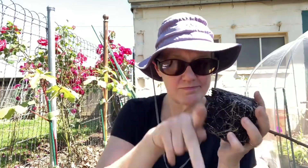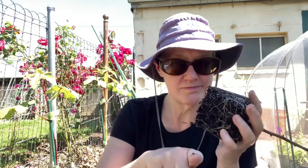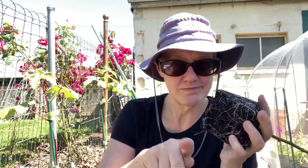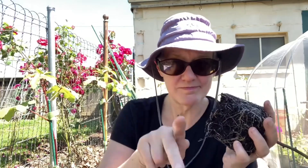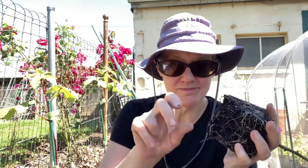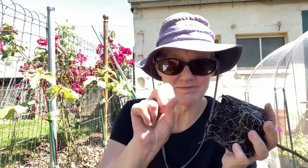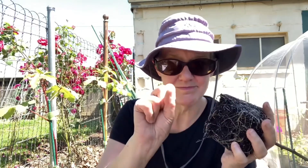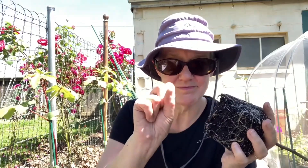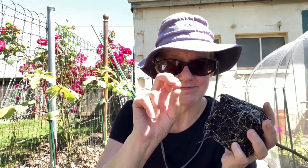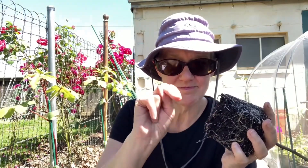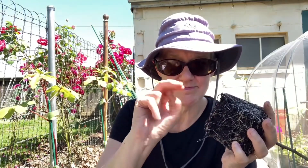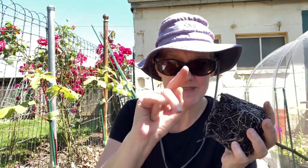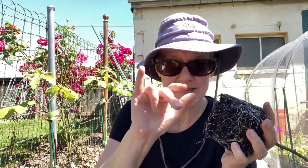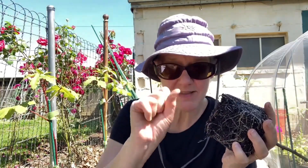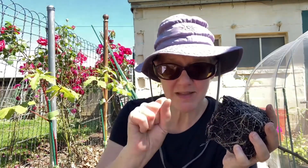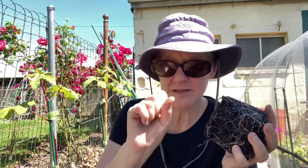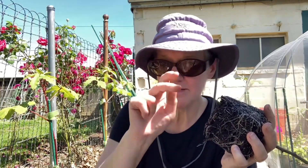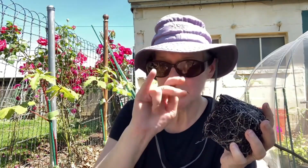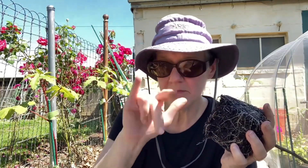to hopefully kill them off.